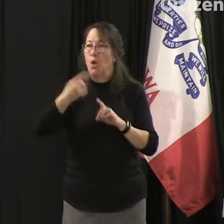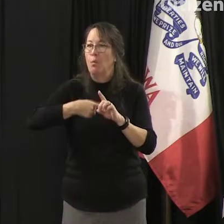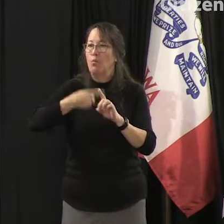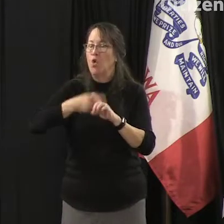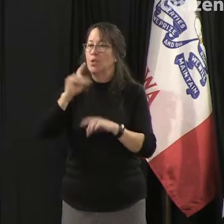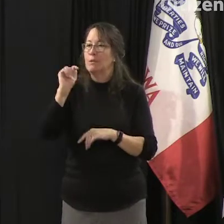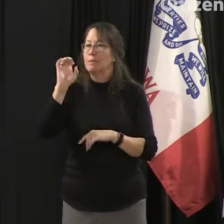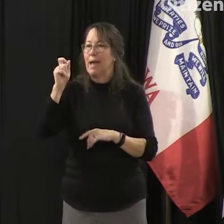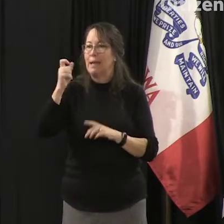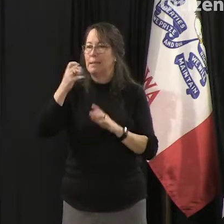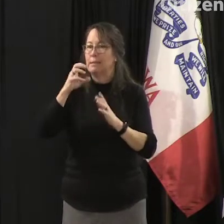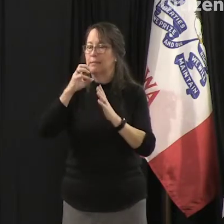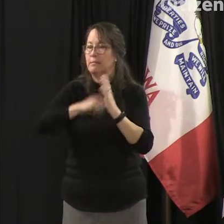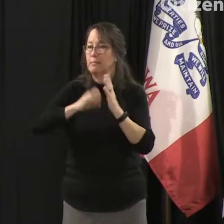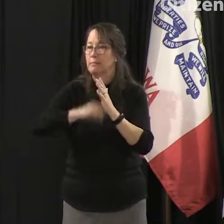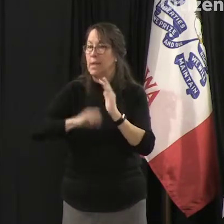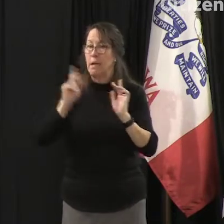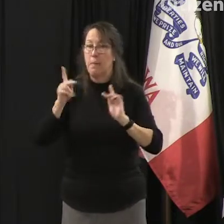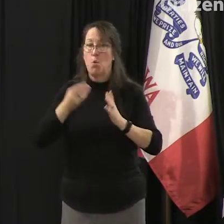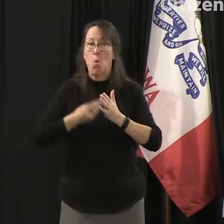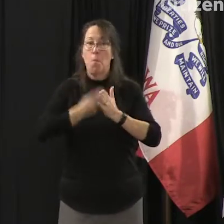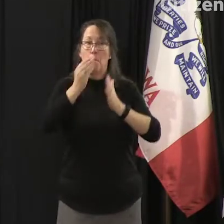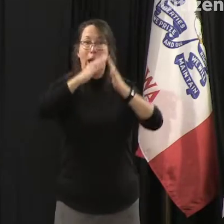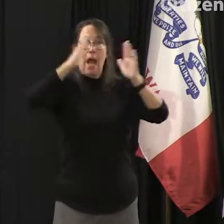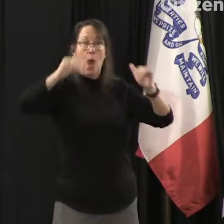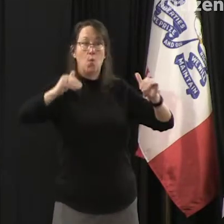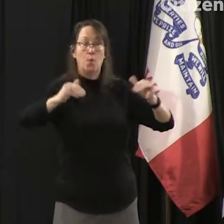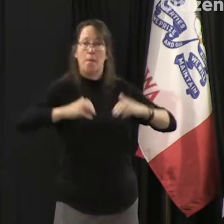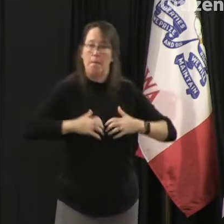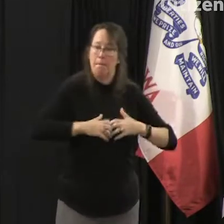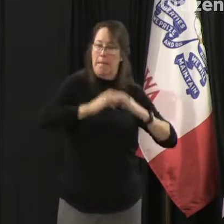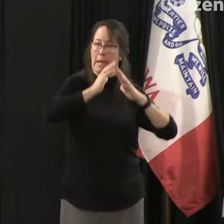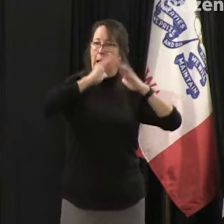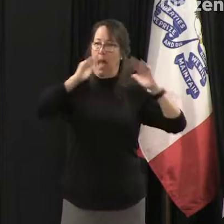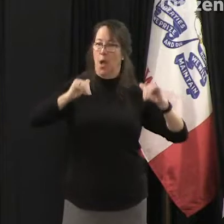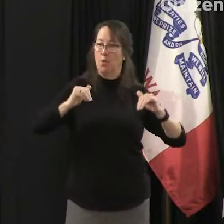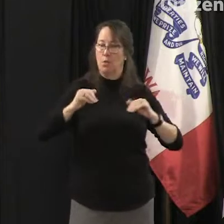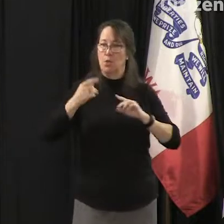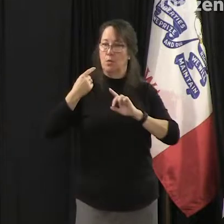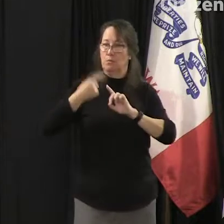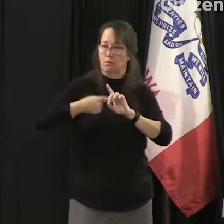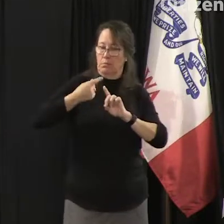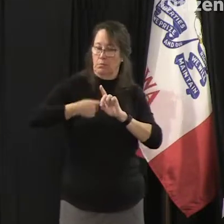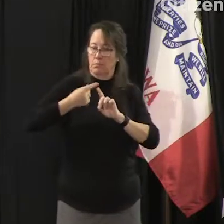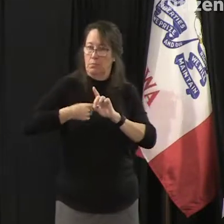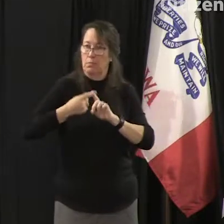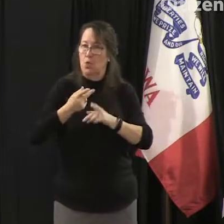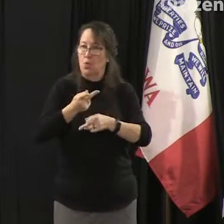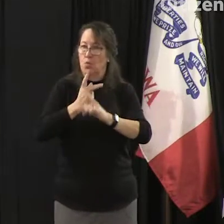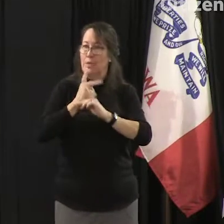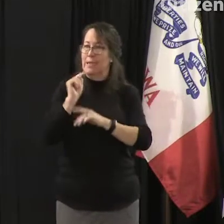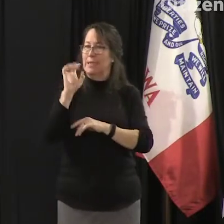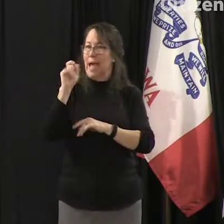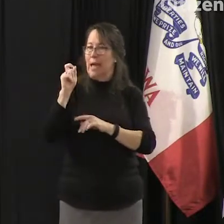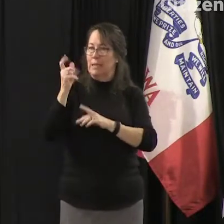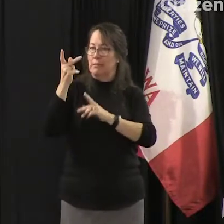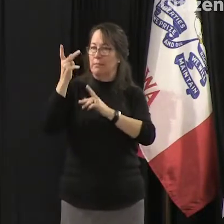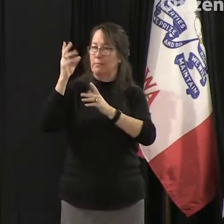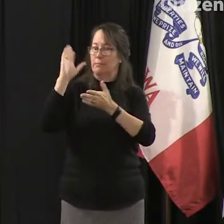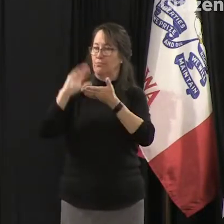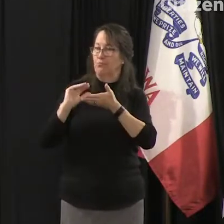tax deduction? How about people who buy homes or build new homes and you mortgage your house and you get a tax deduction for that,